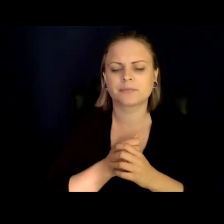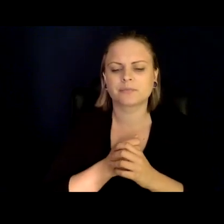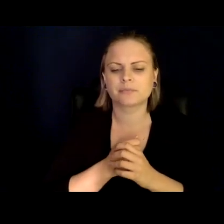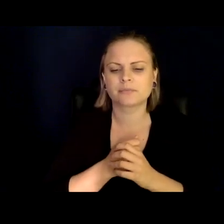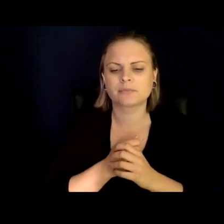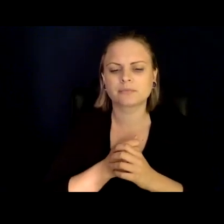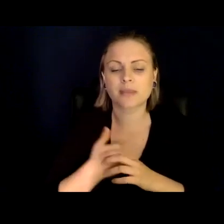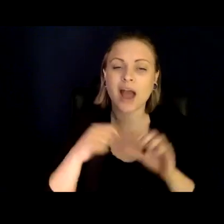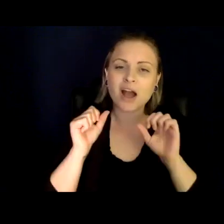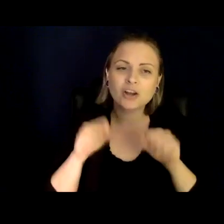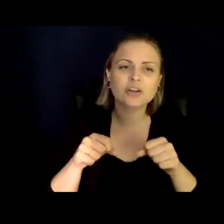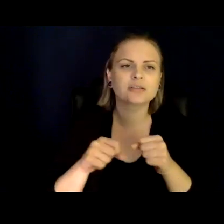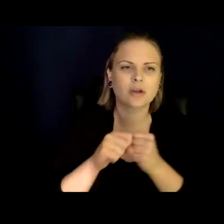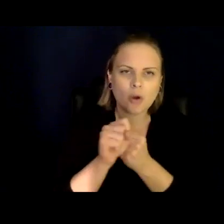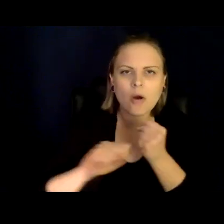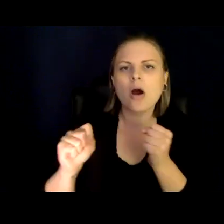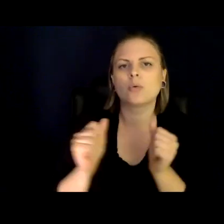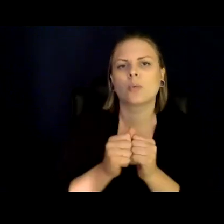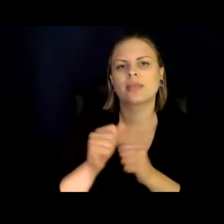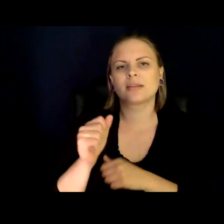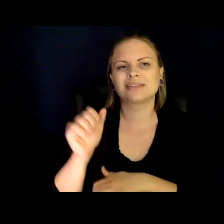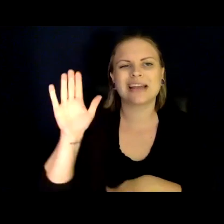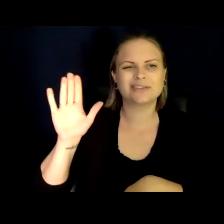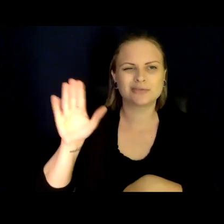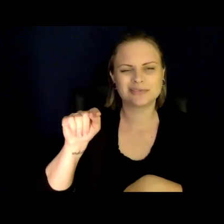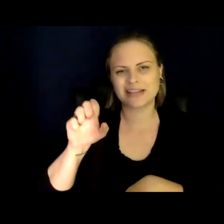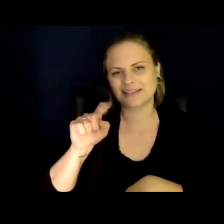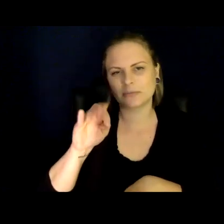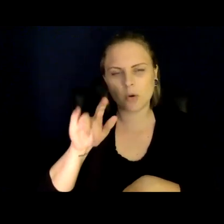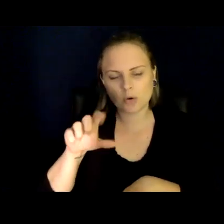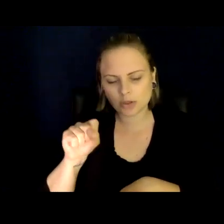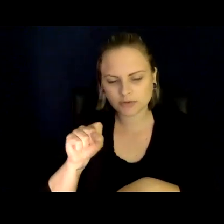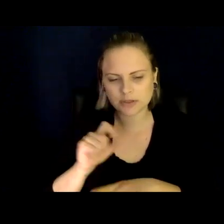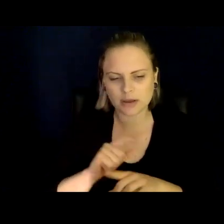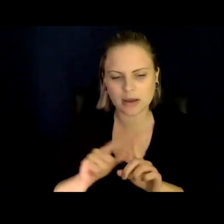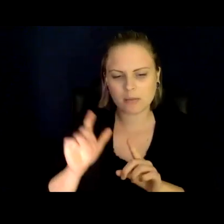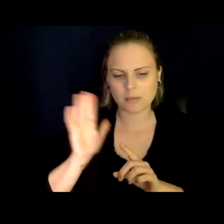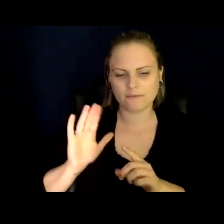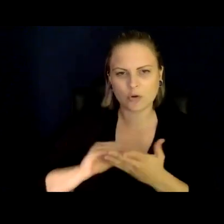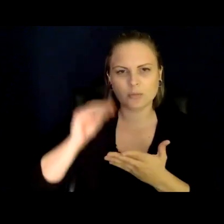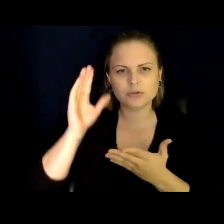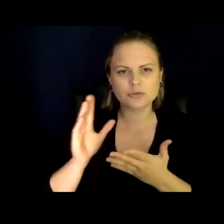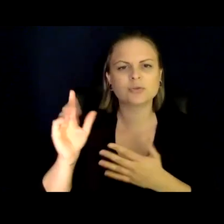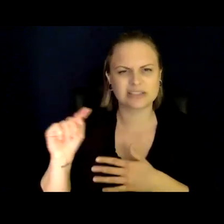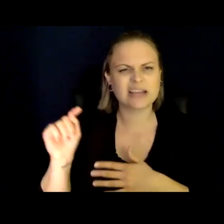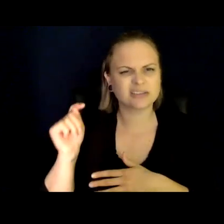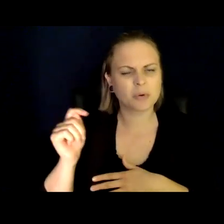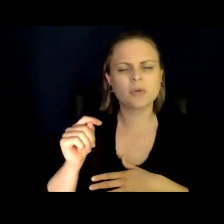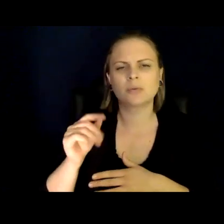I could go on with testimonials, but what threads former students' comments and observations together is that what